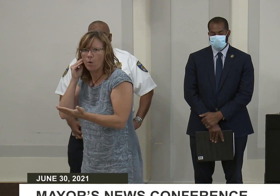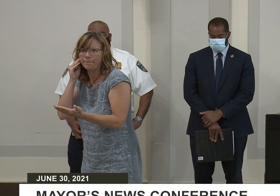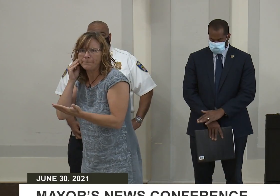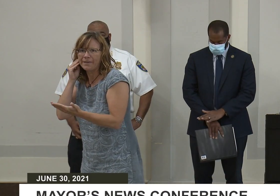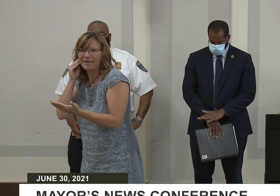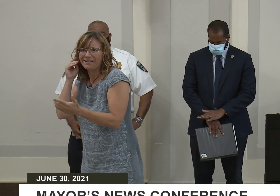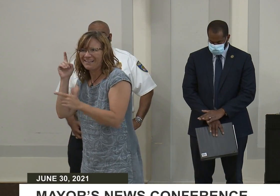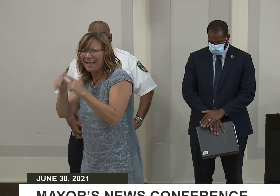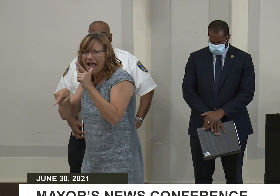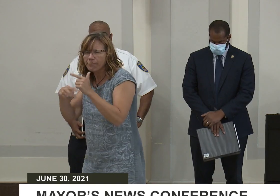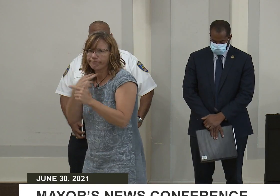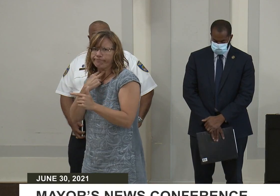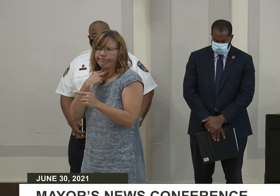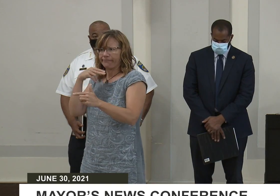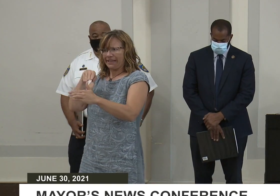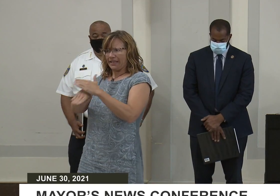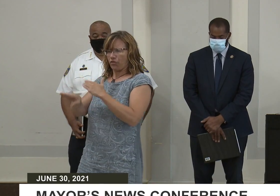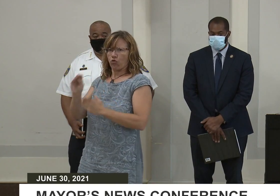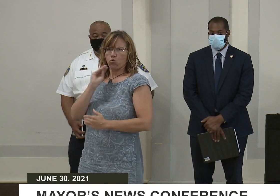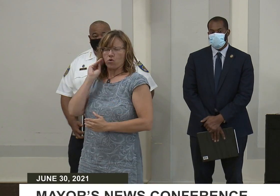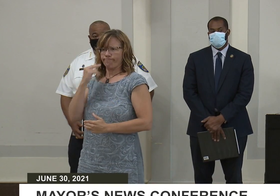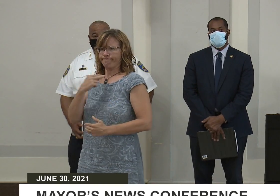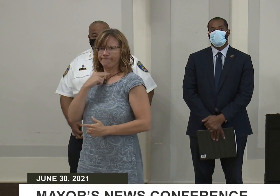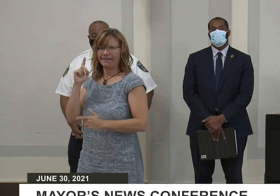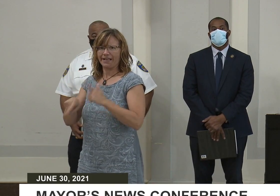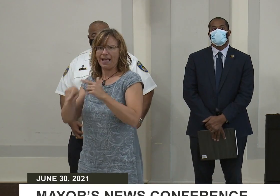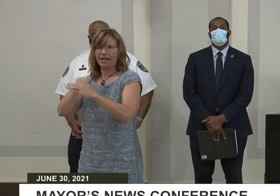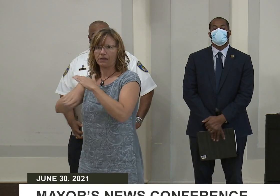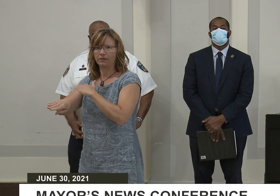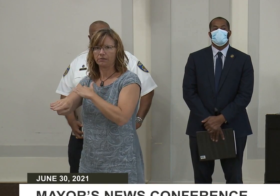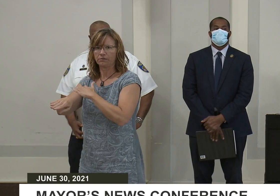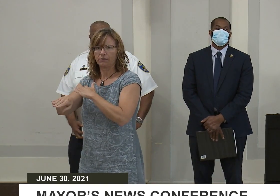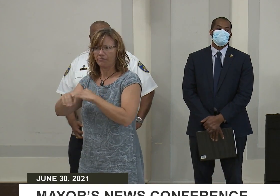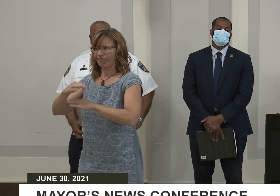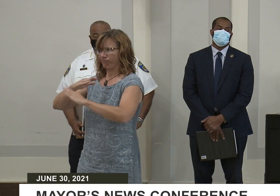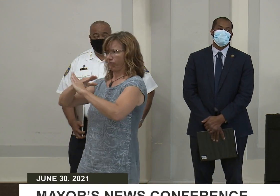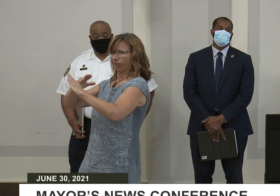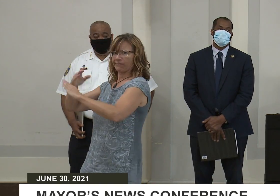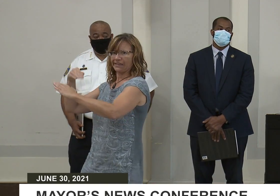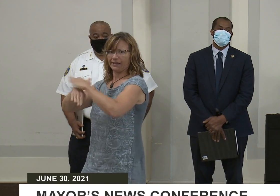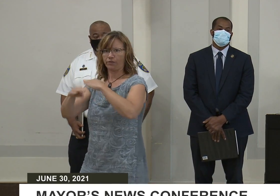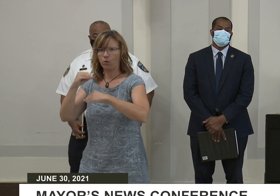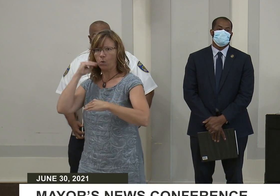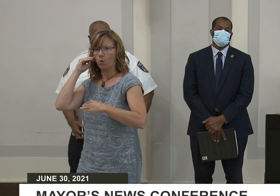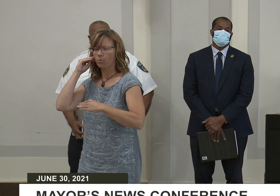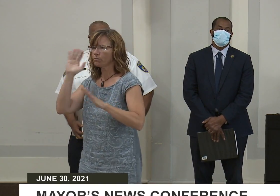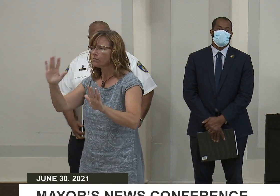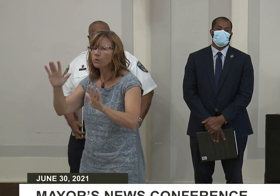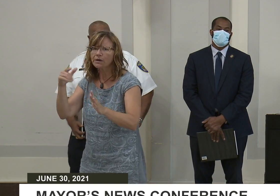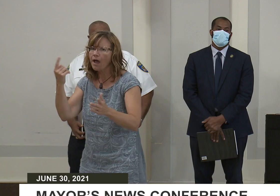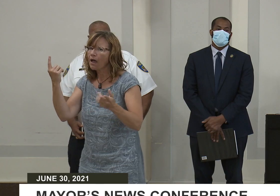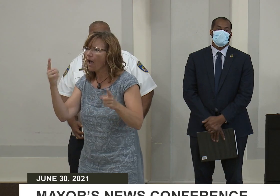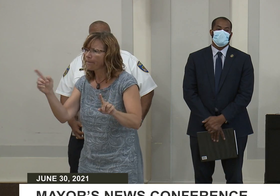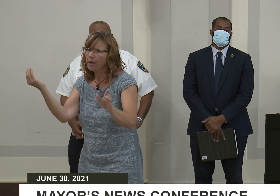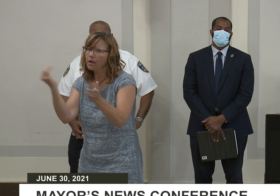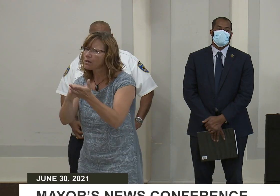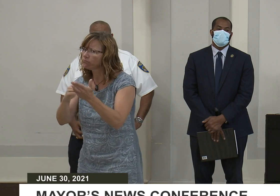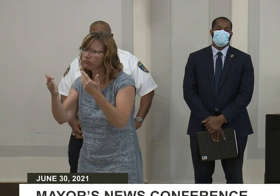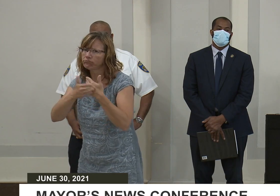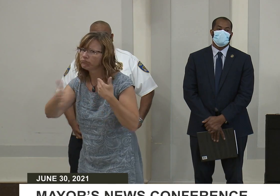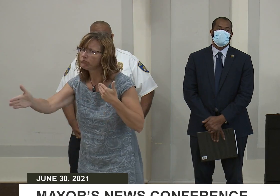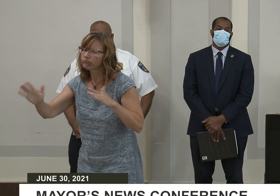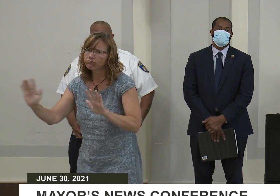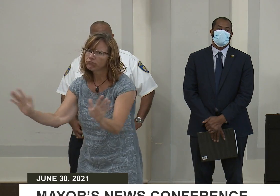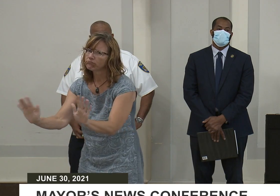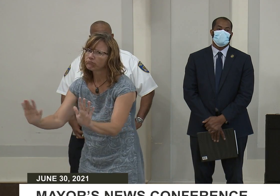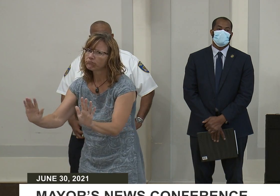house. That is something that should have never happened, and it won't happen again. And I've seen, Jane, many times now